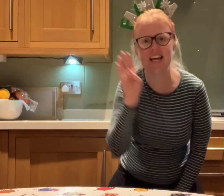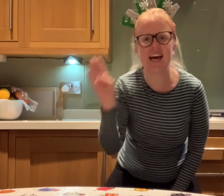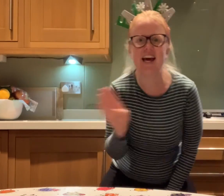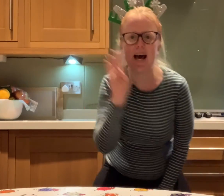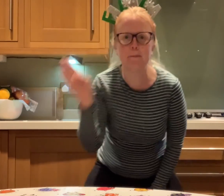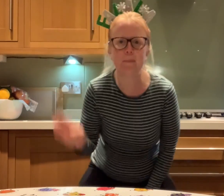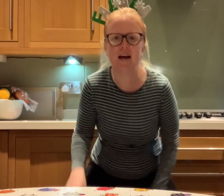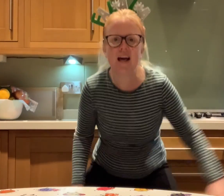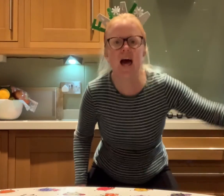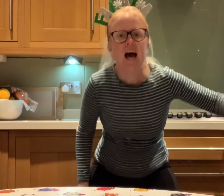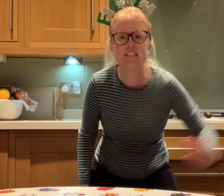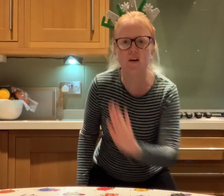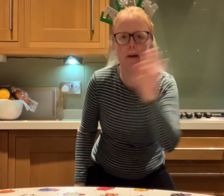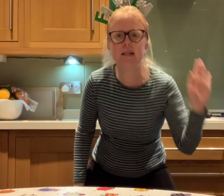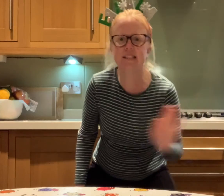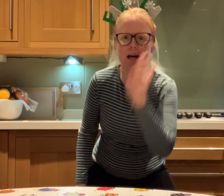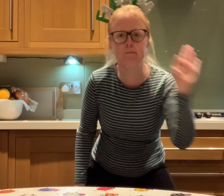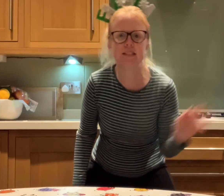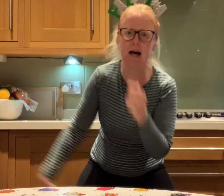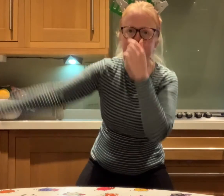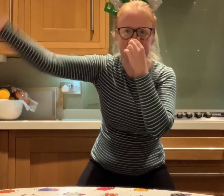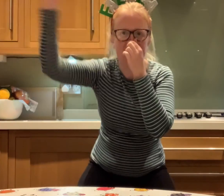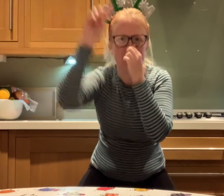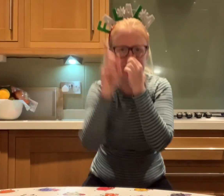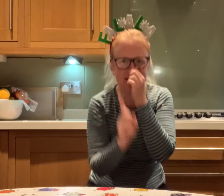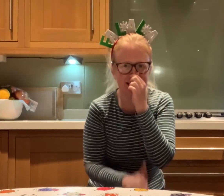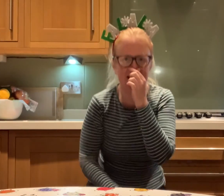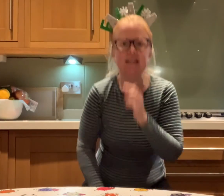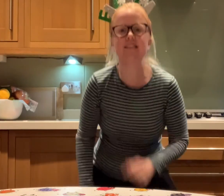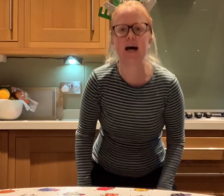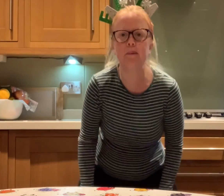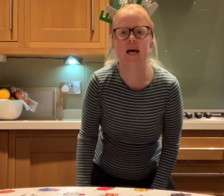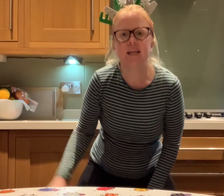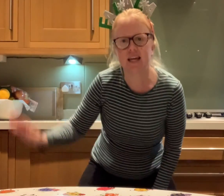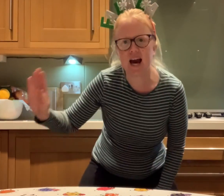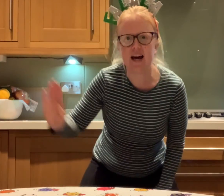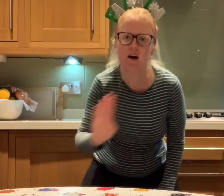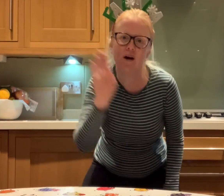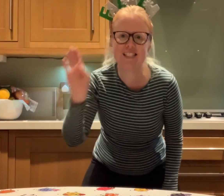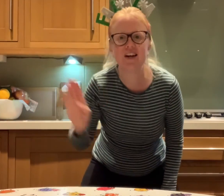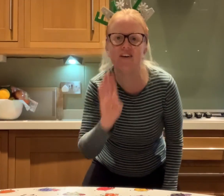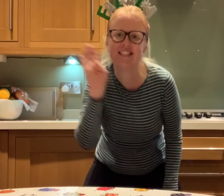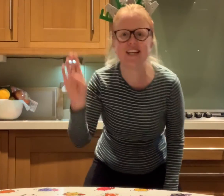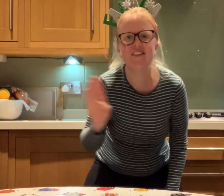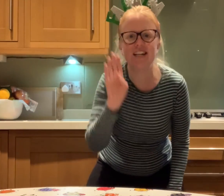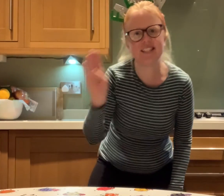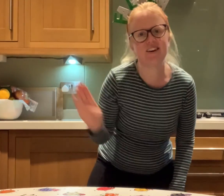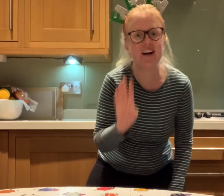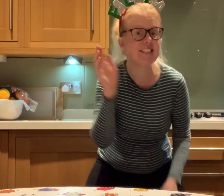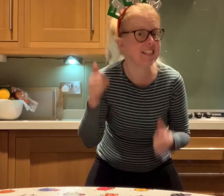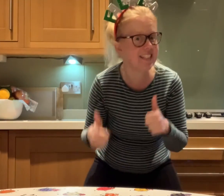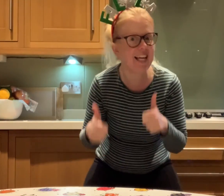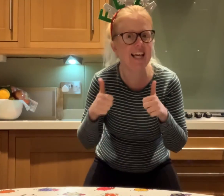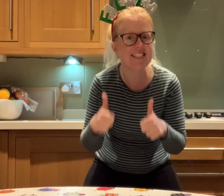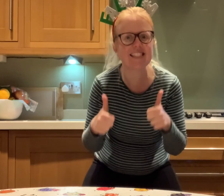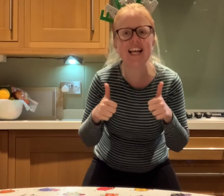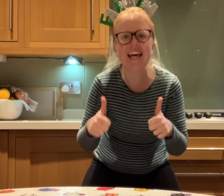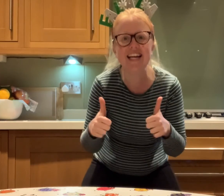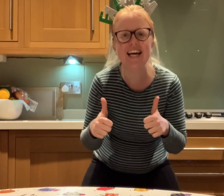it up. Let's grab a tub down in the tub. You gotta wash it till it's clean.